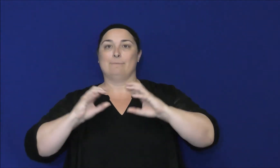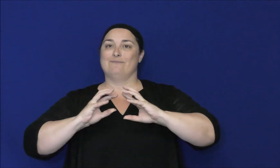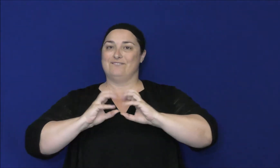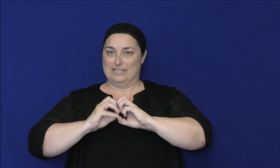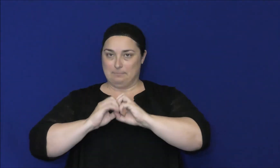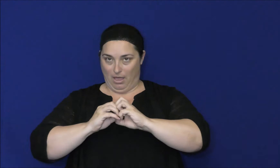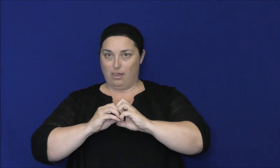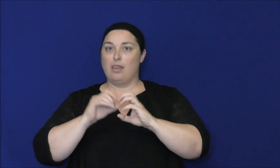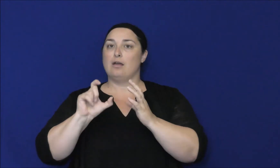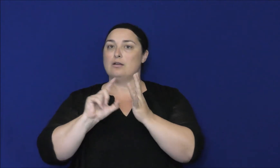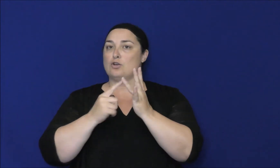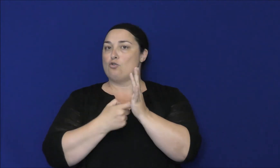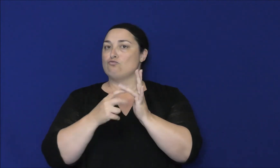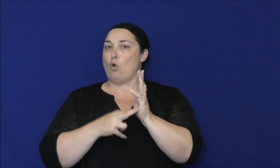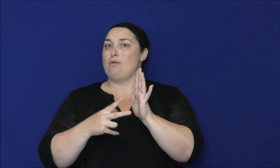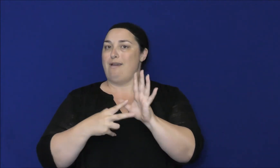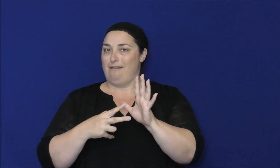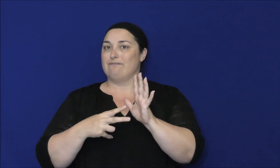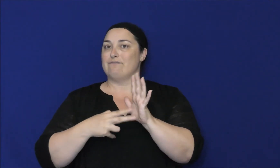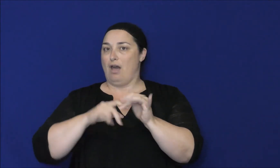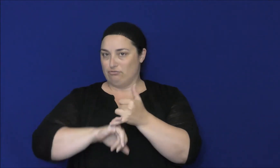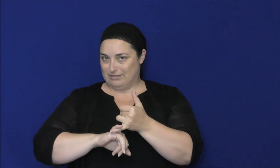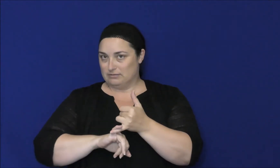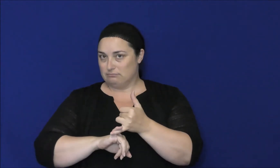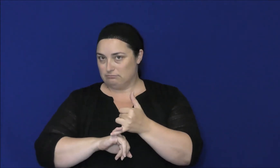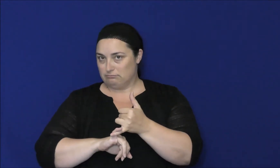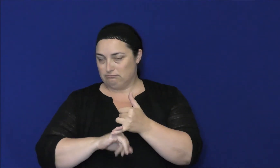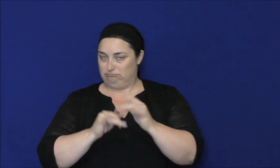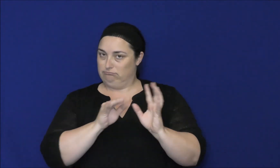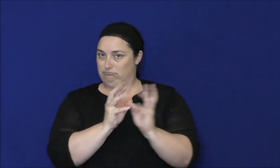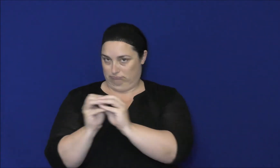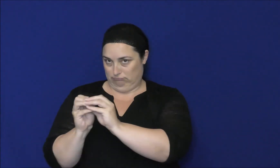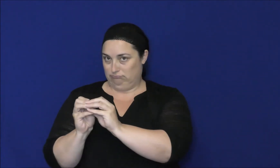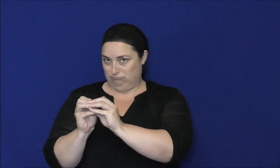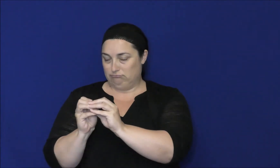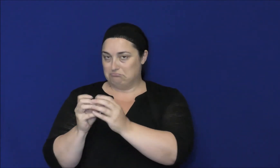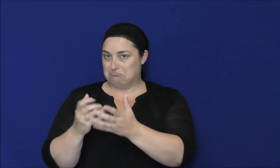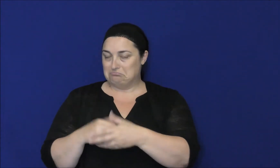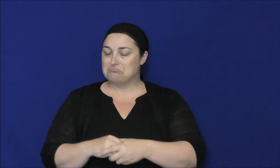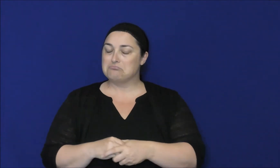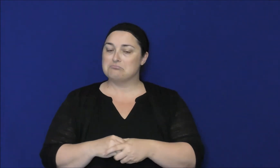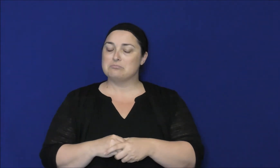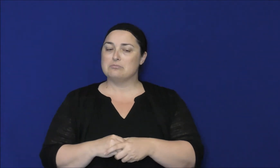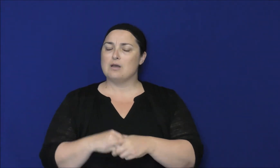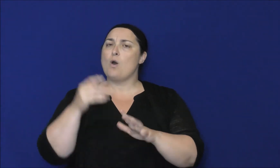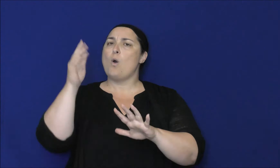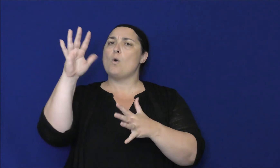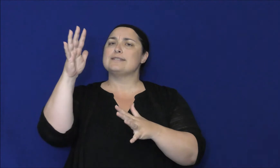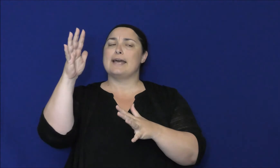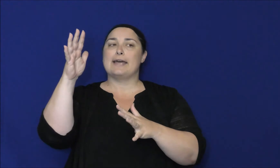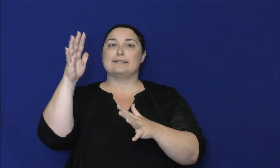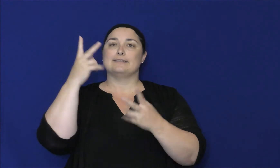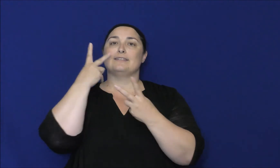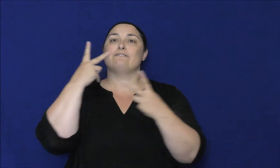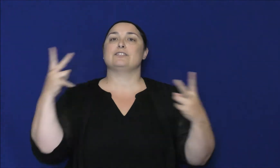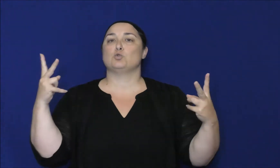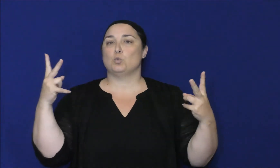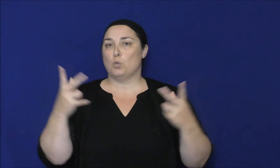called coronavirus and finger spell coronavirus. So Auslan is a visual language, not